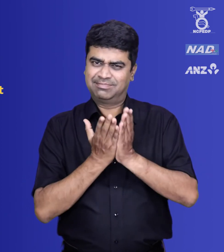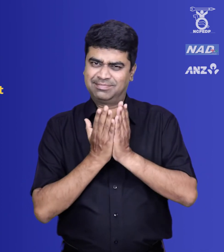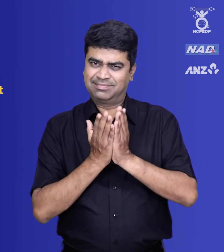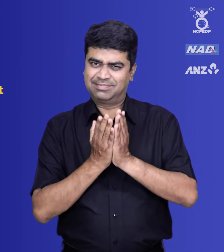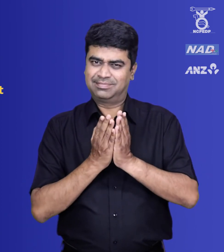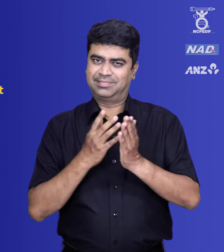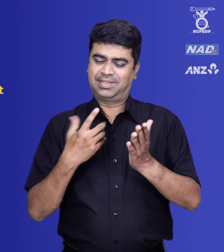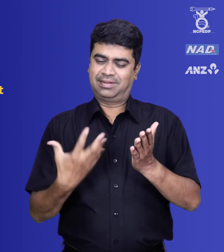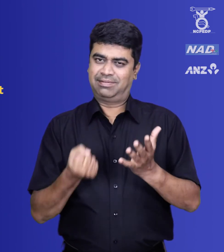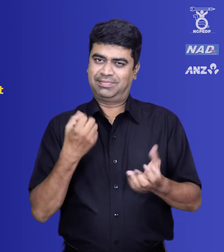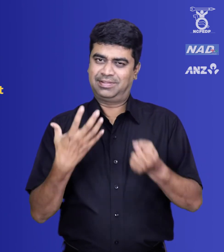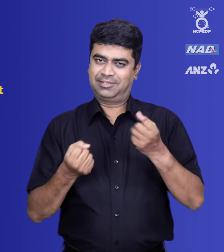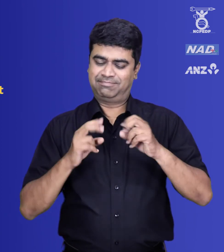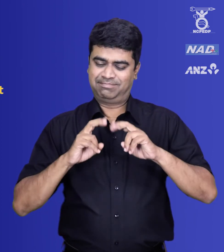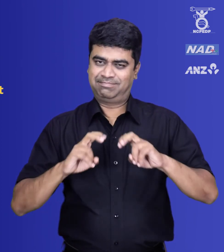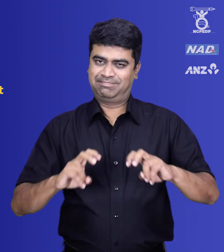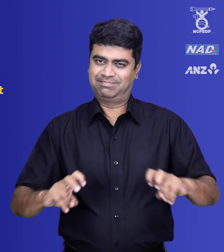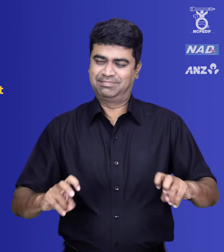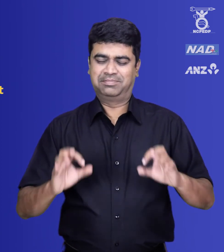for such studies.